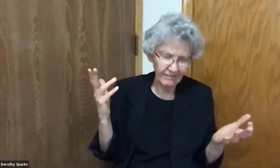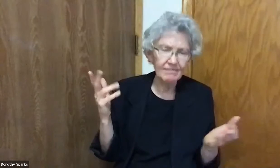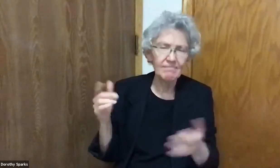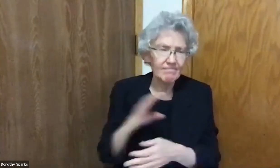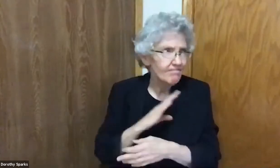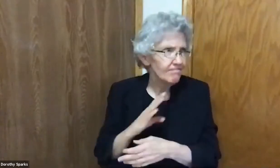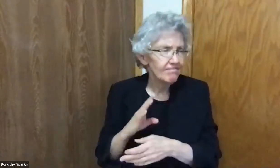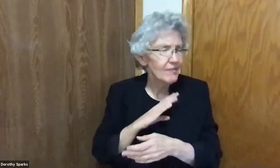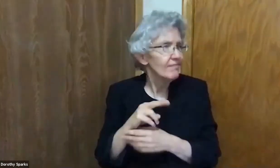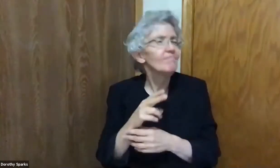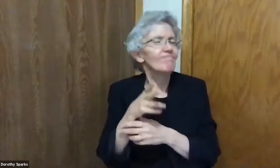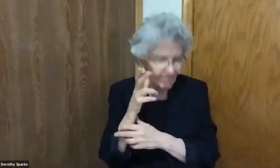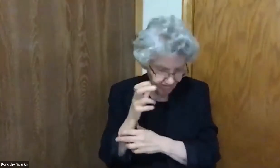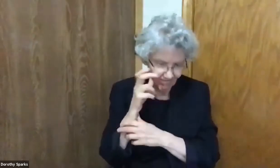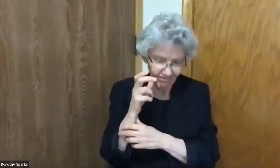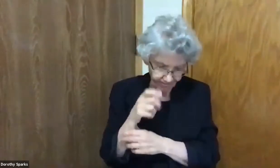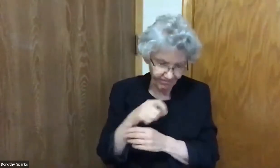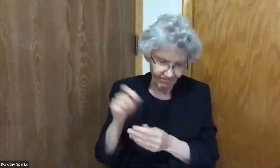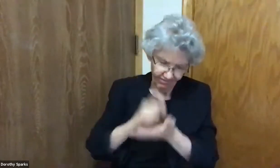So Baruch,